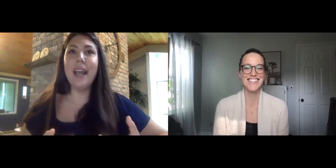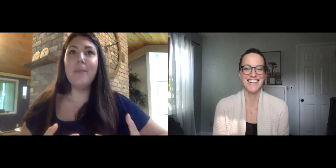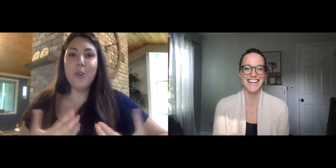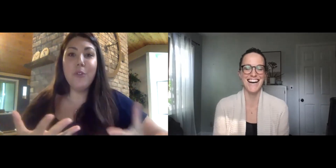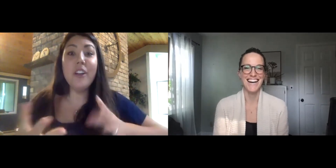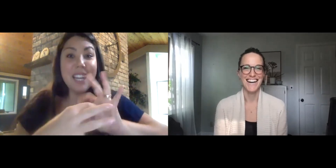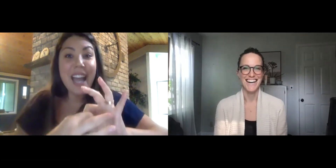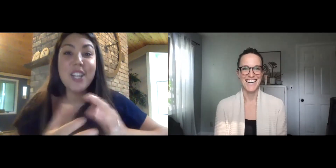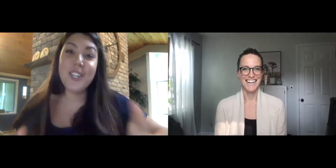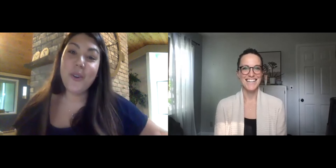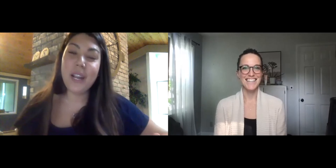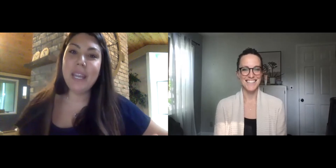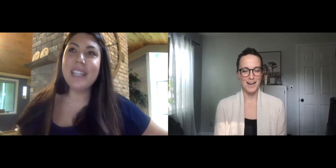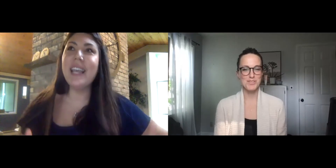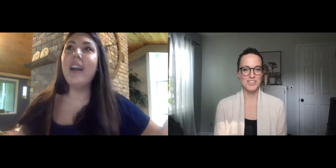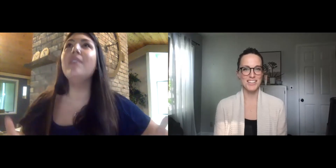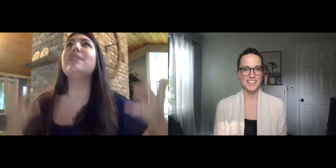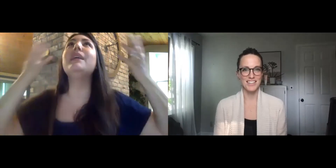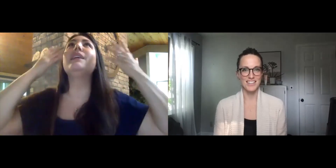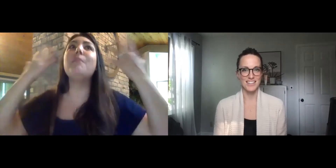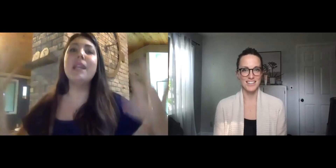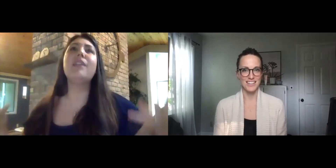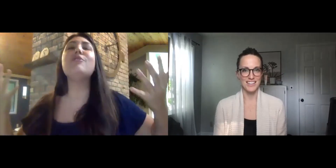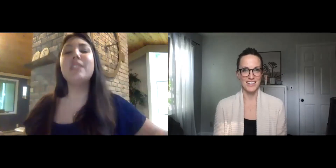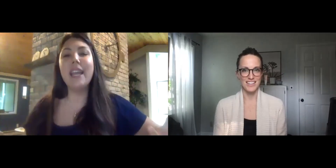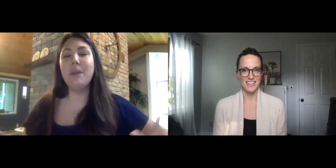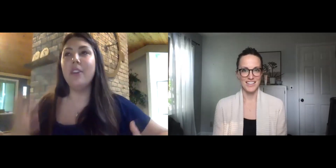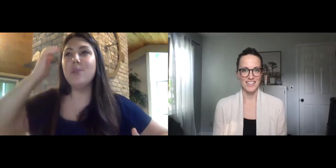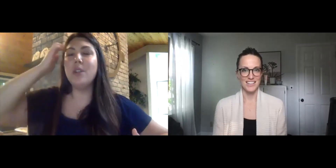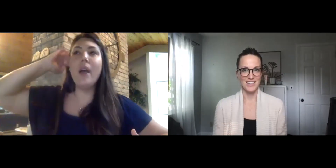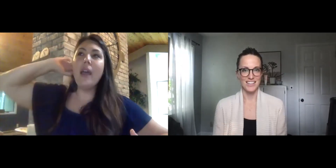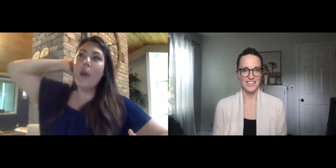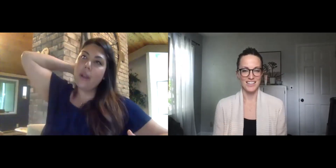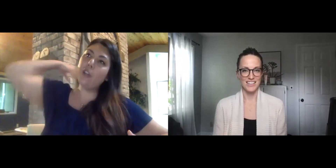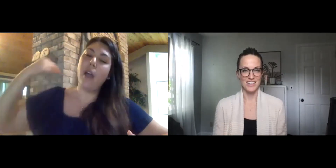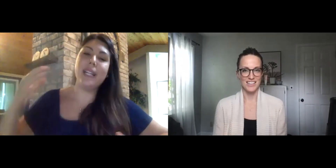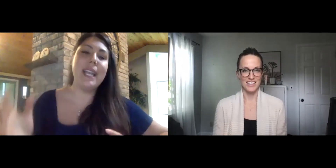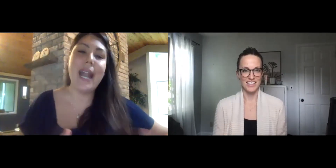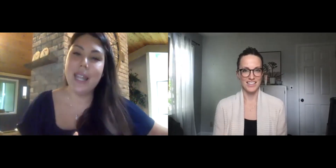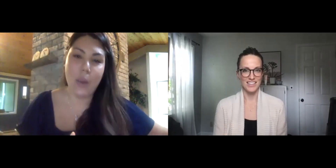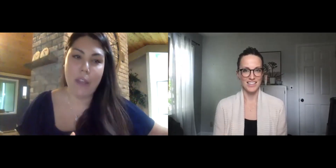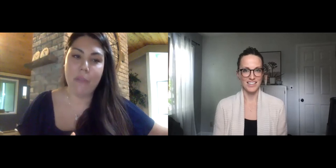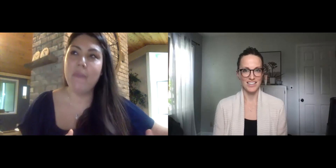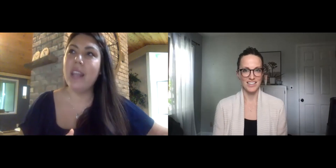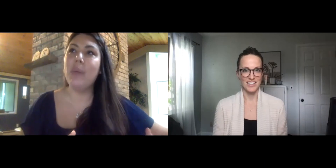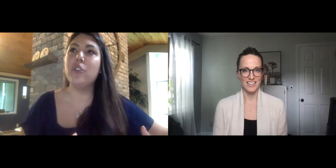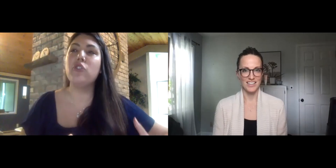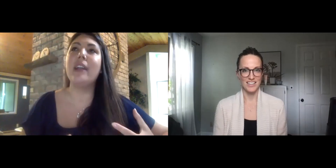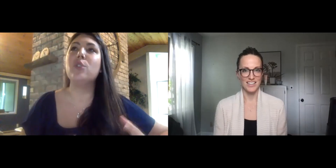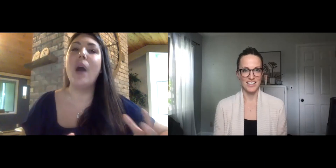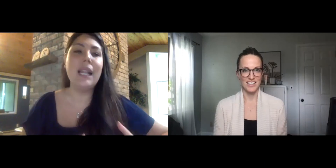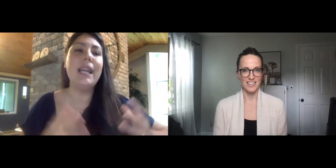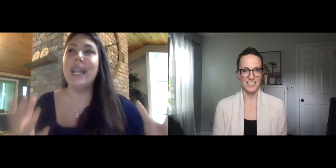mean? Yes. You feel a connection. You know what I mean? It's like, oh, Absolutely. somebody can understand me. You know, so we're not trying to take anything away from them. If anything, we're